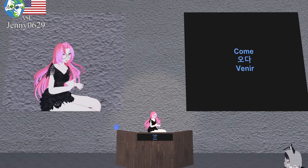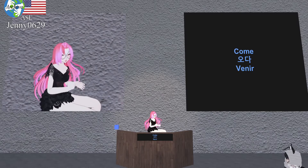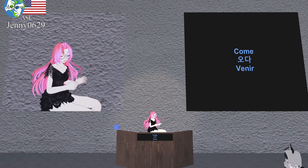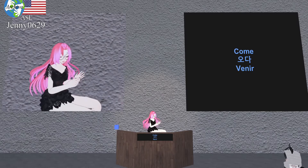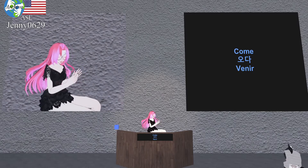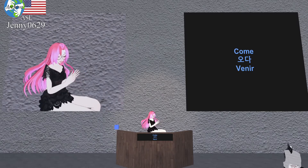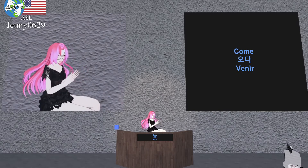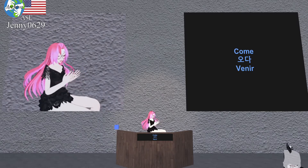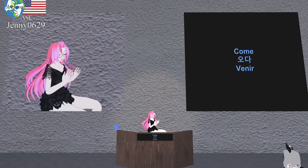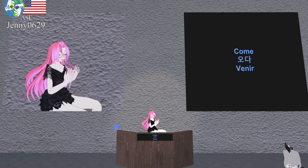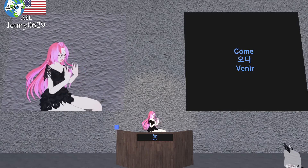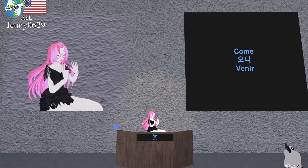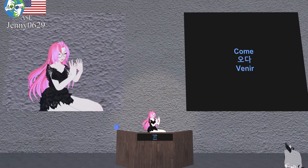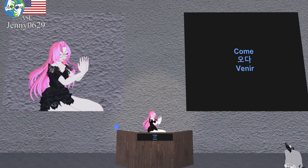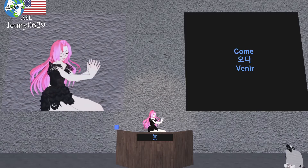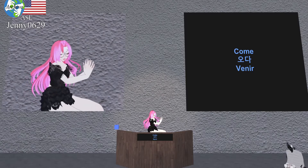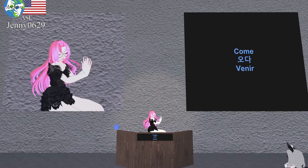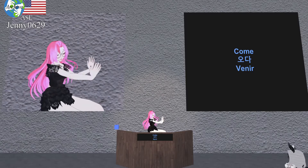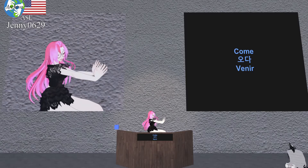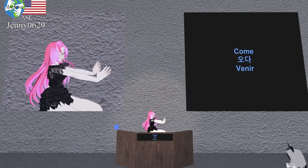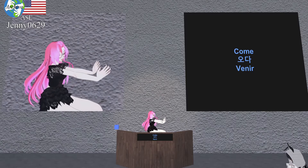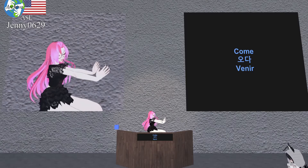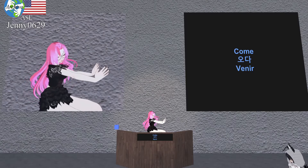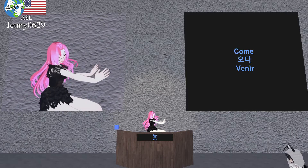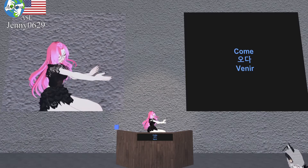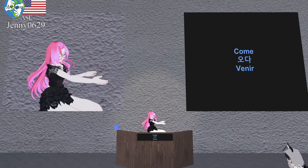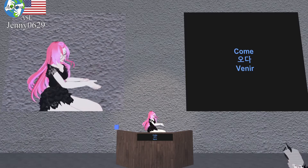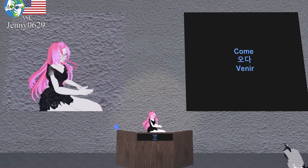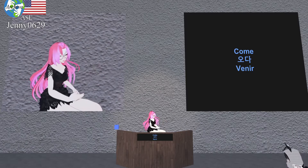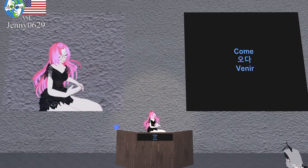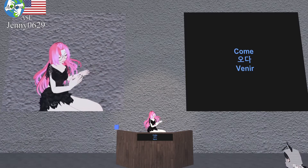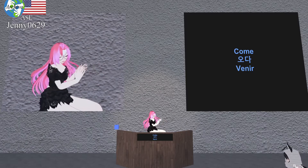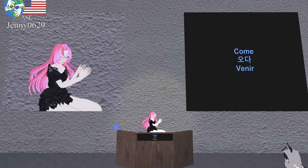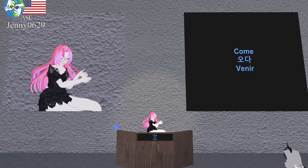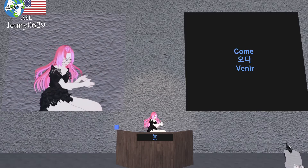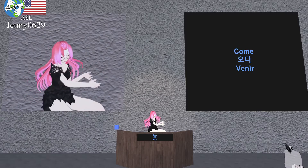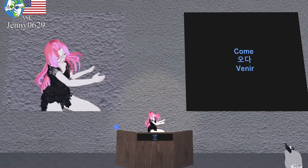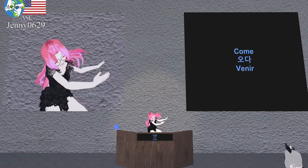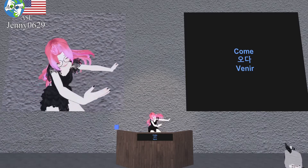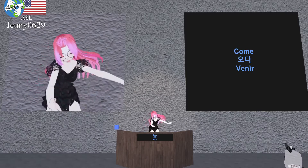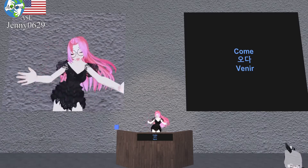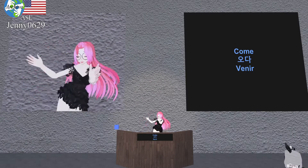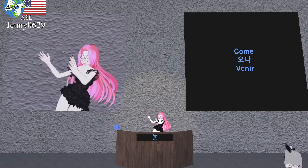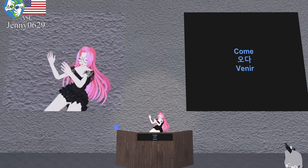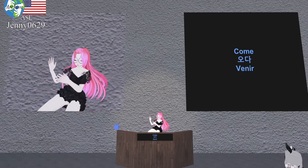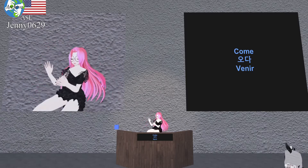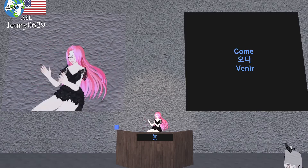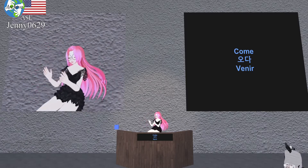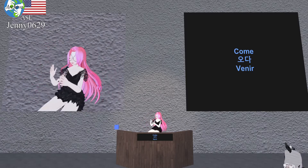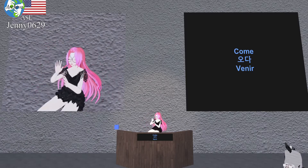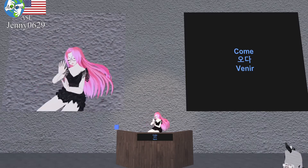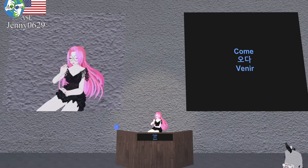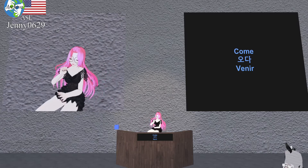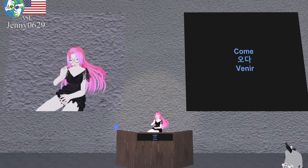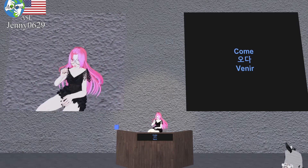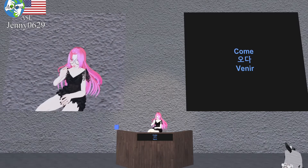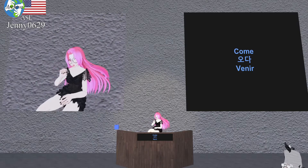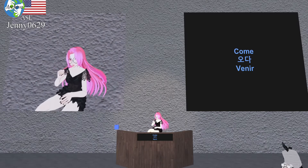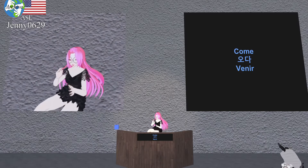I did. So I'm shifting my body, and I'm looking forward to my theoretical mom. And then I'm going to say, and then the mom